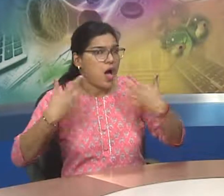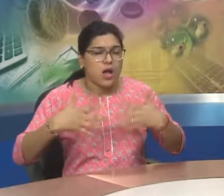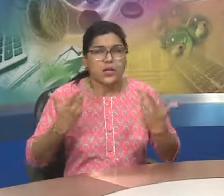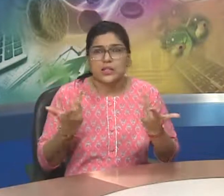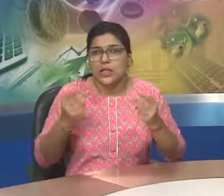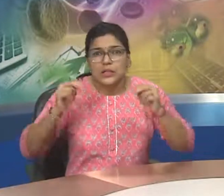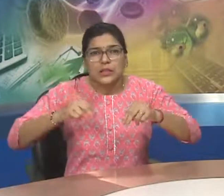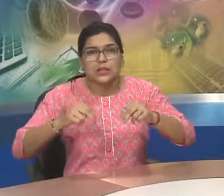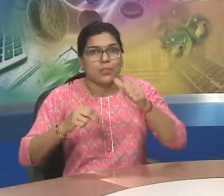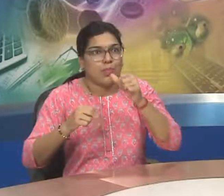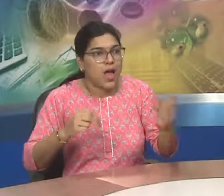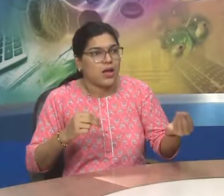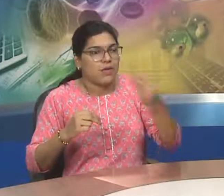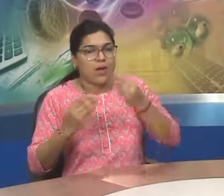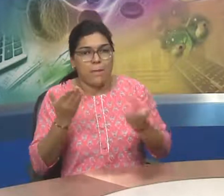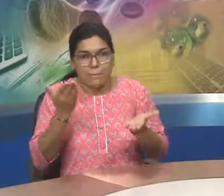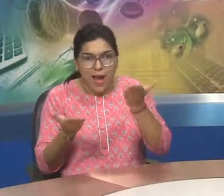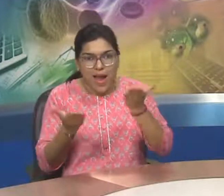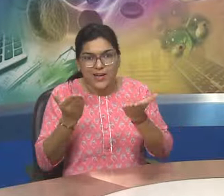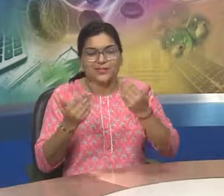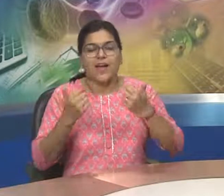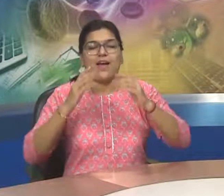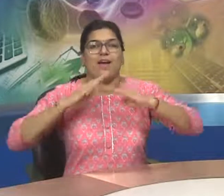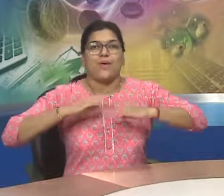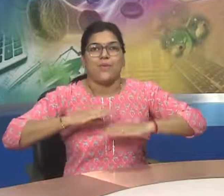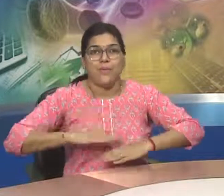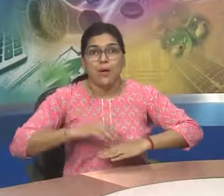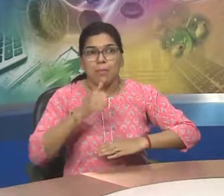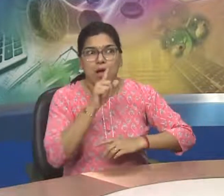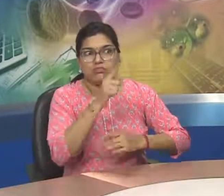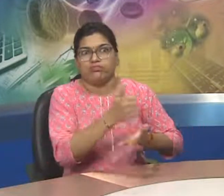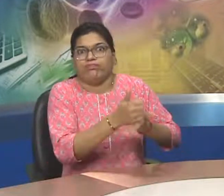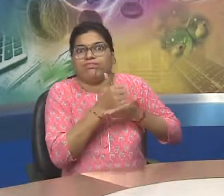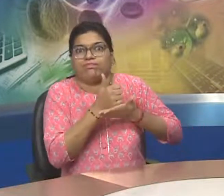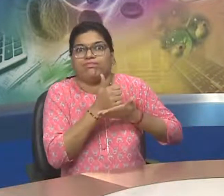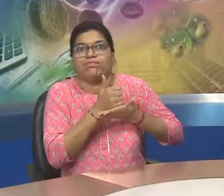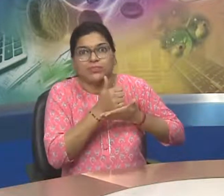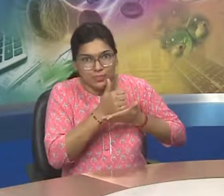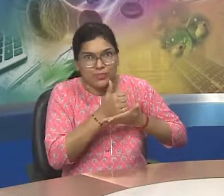Water helps to regulate body temperature.